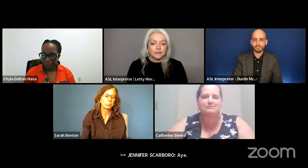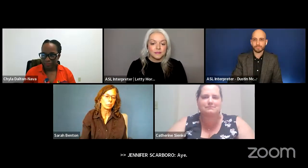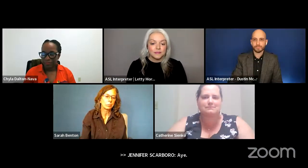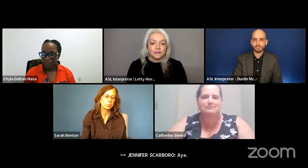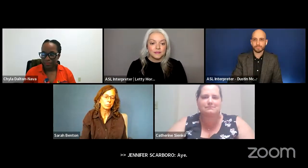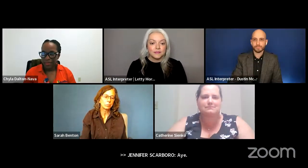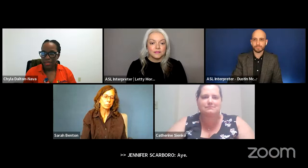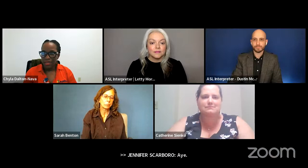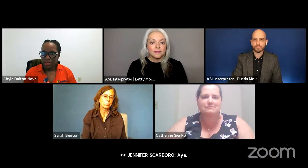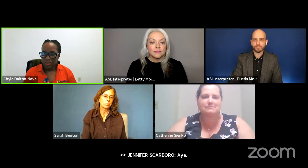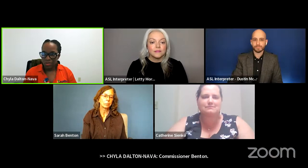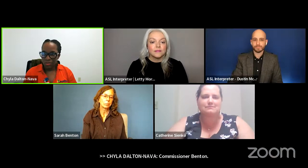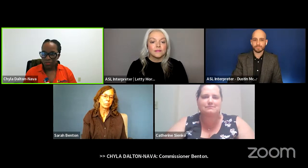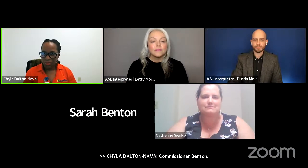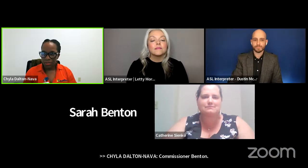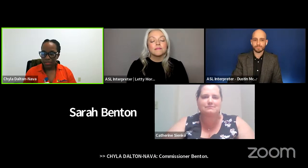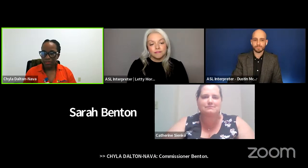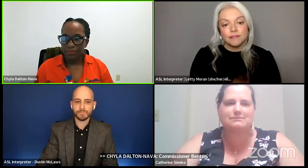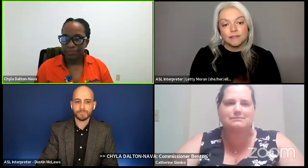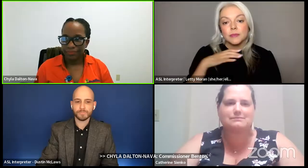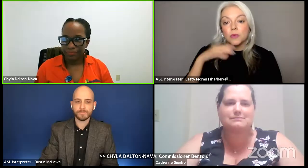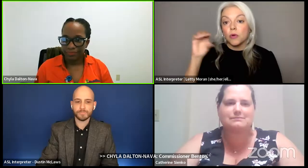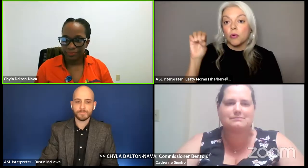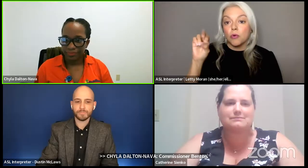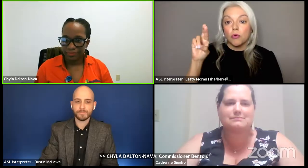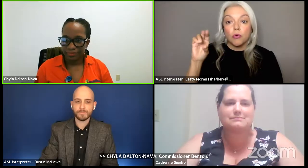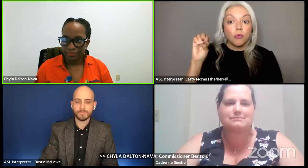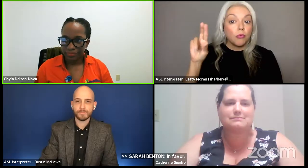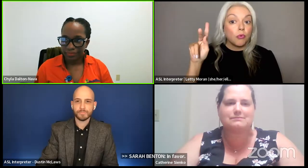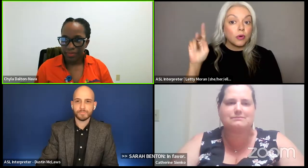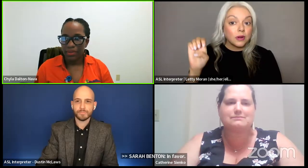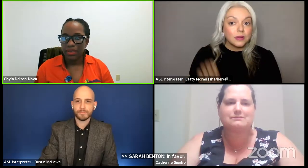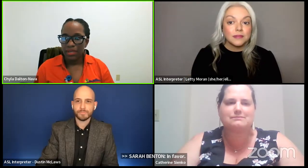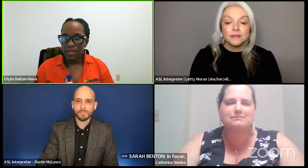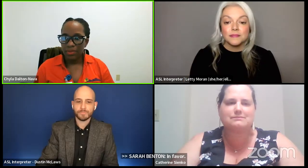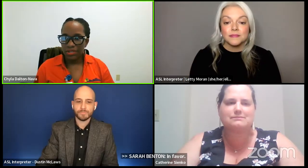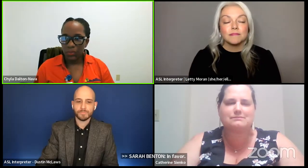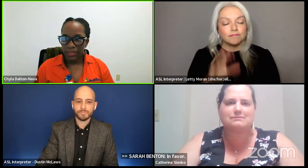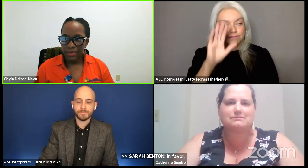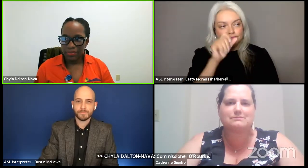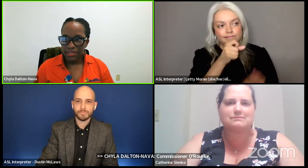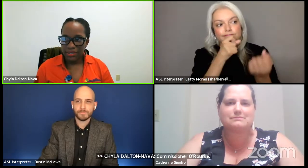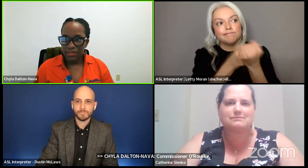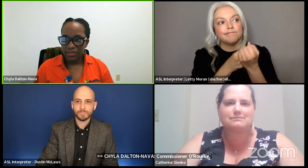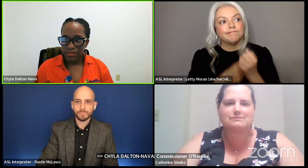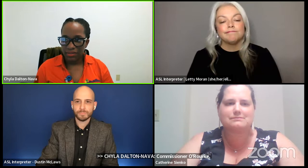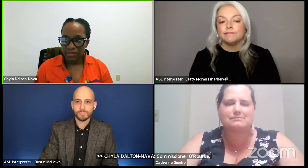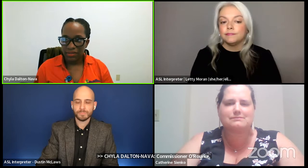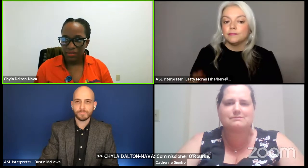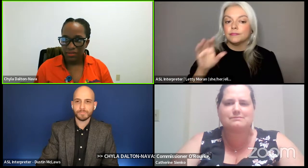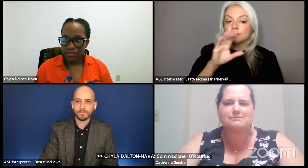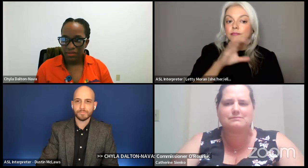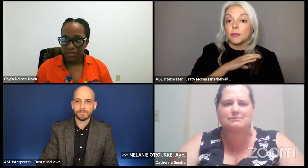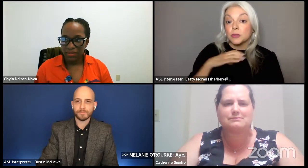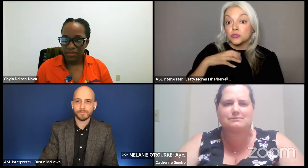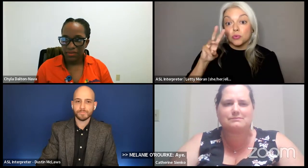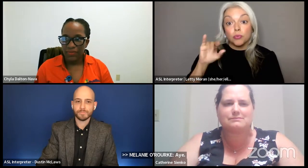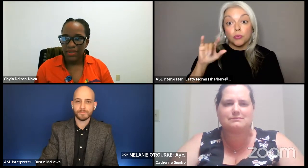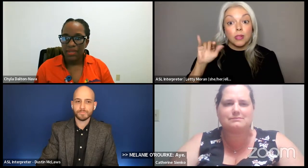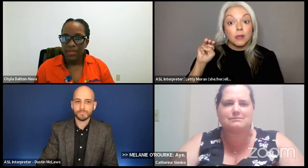In favor. Commissioner O'Rourke, Aye. Commissioner Williams,